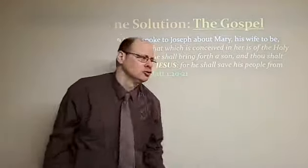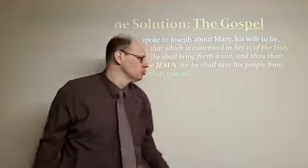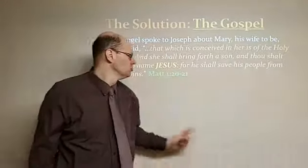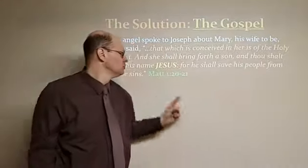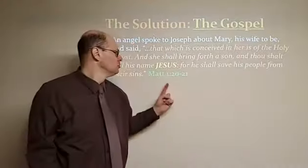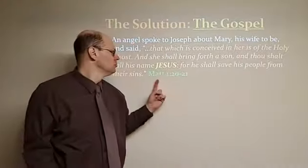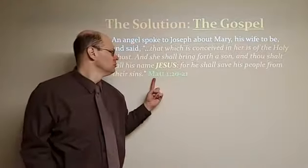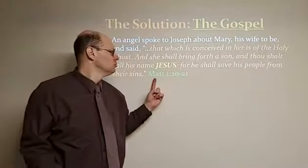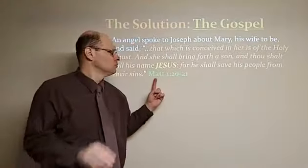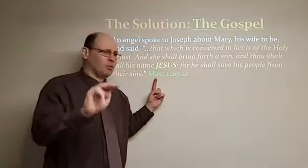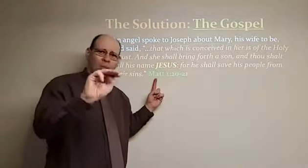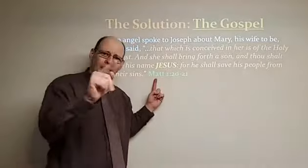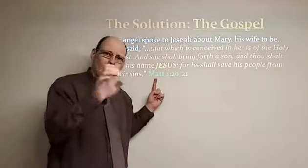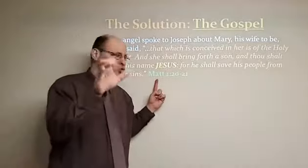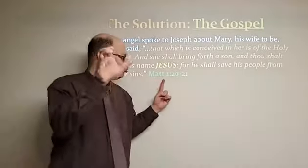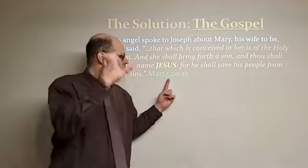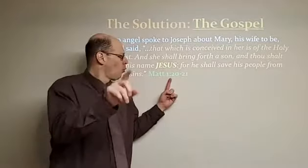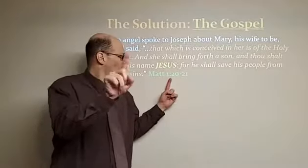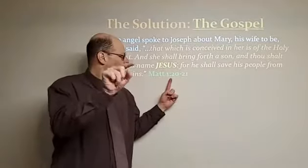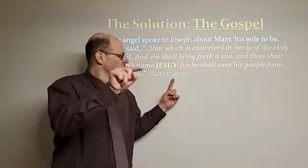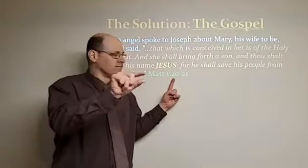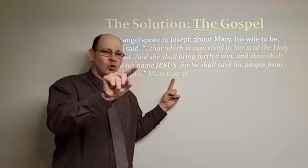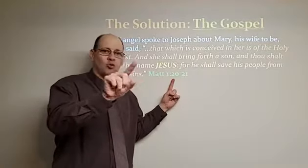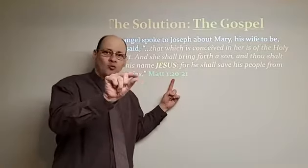one God one not two